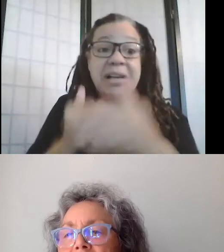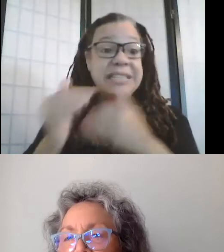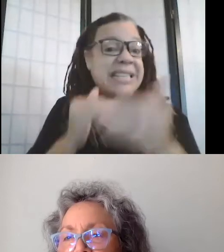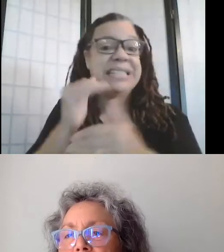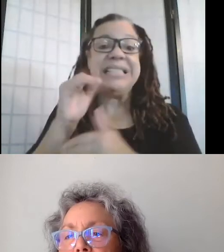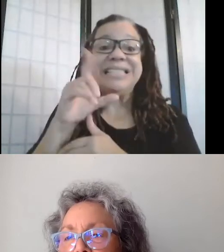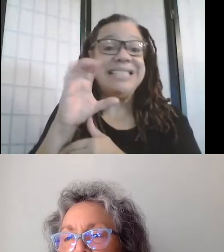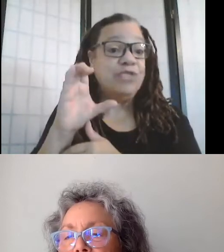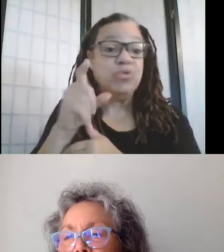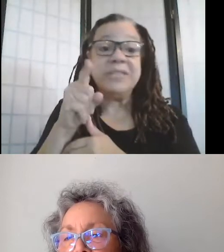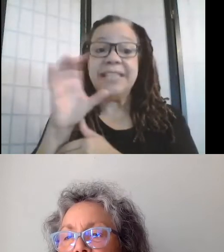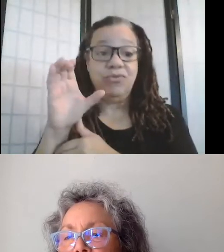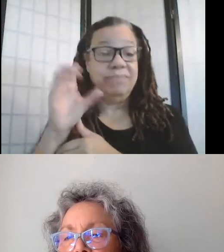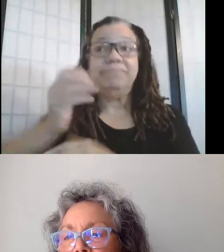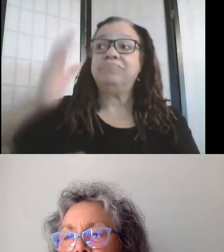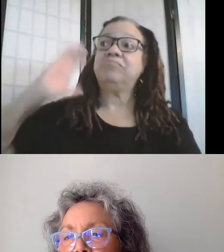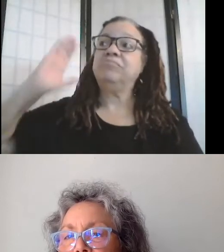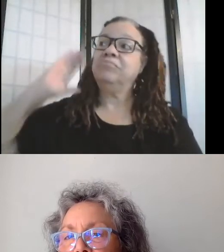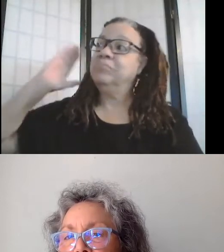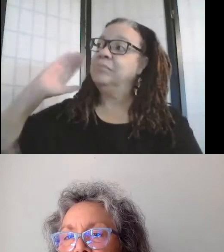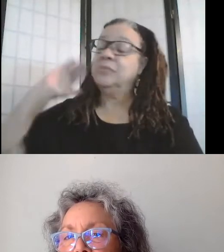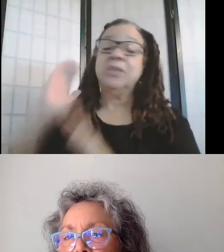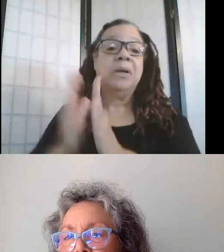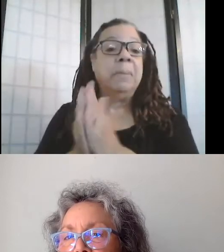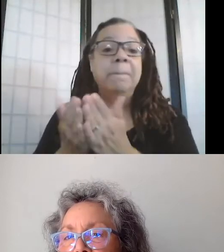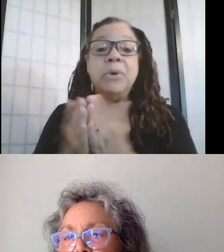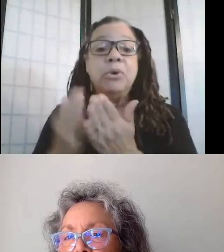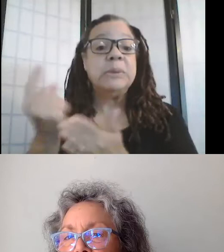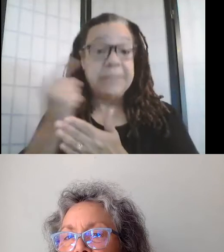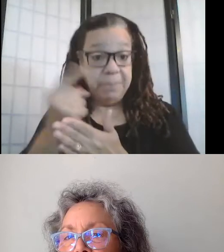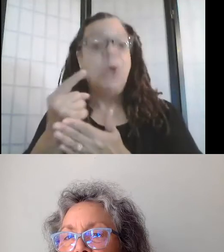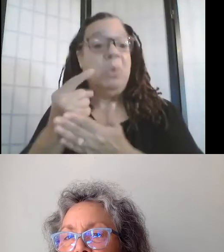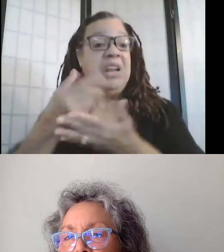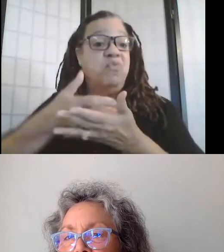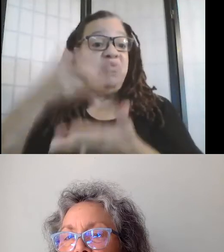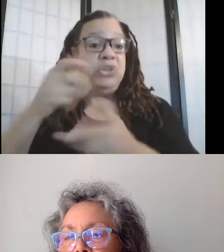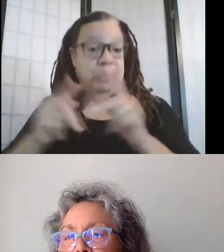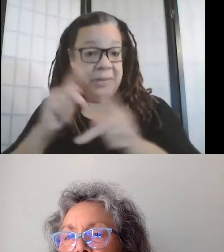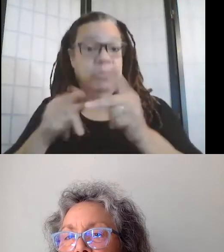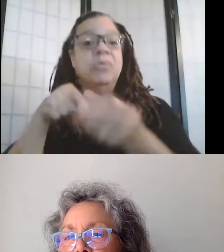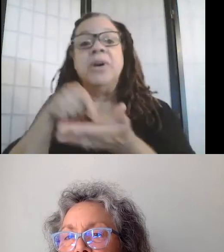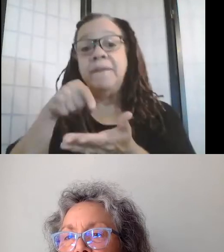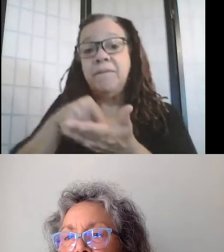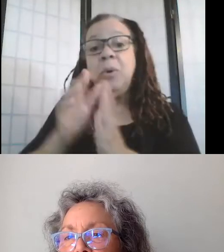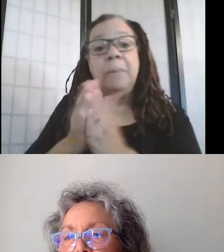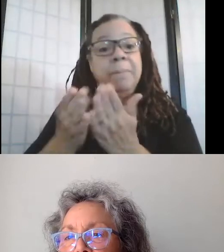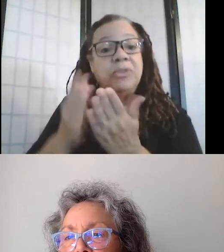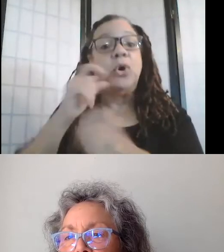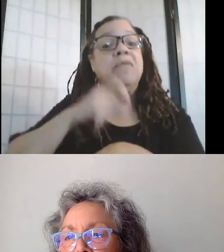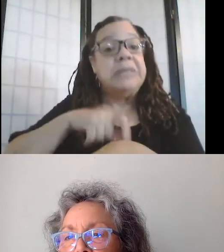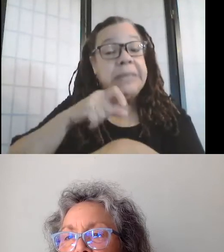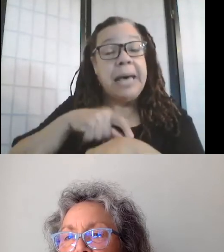really. Way back when books were something that only people of means could afford. And over time, they found